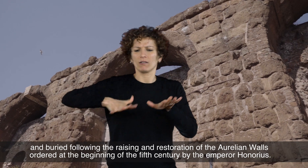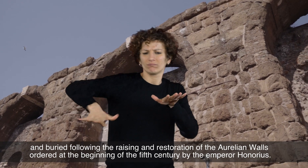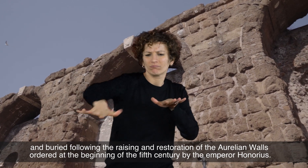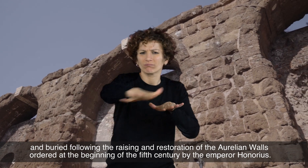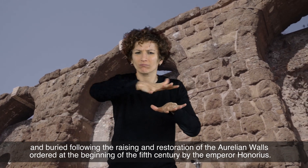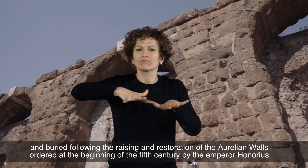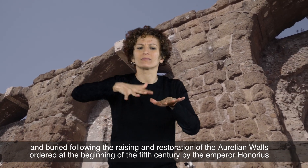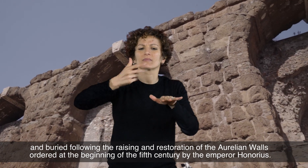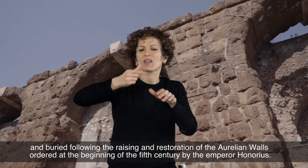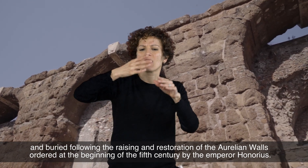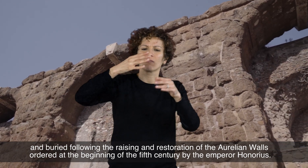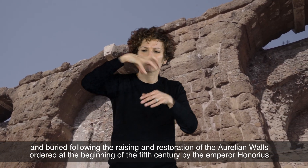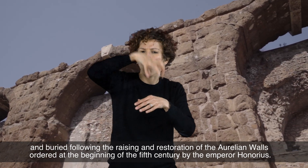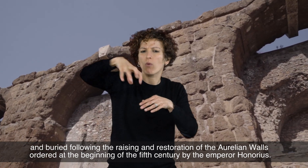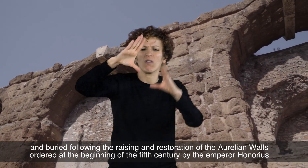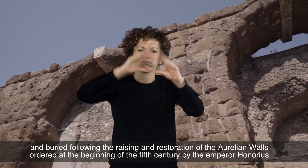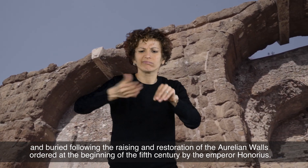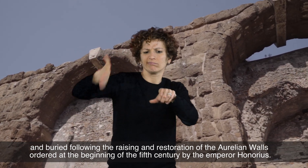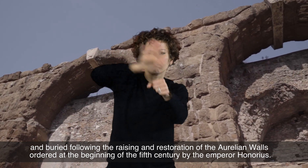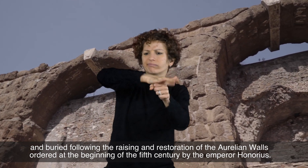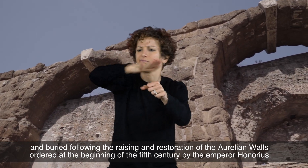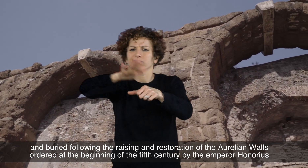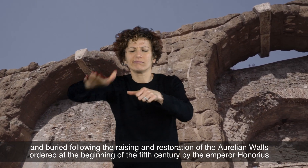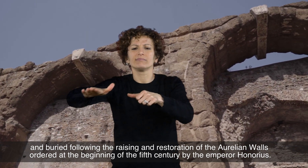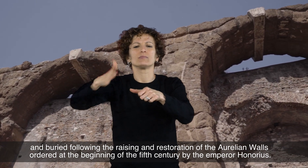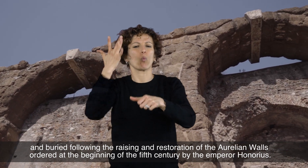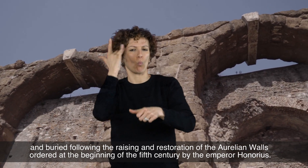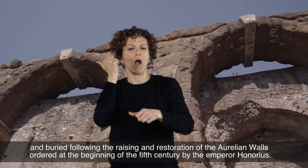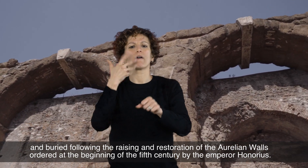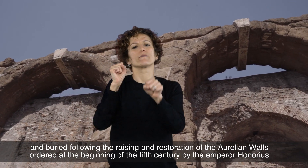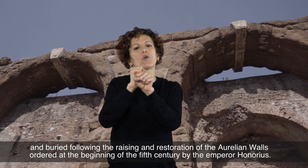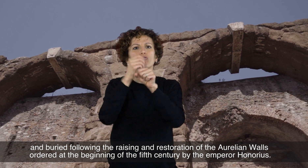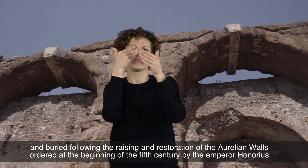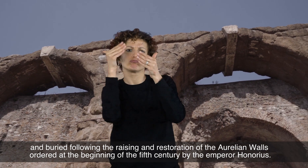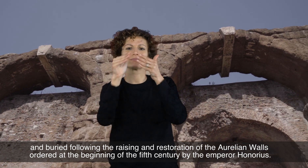ordered at the beginning of the 5th century by the Emperor Honorius.